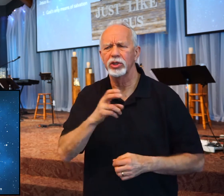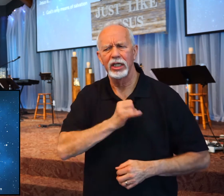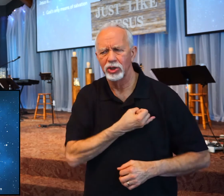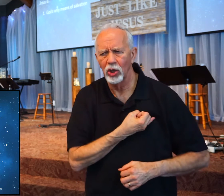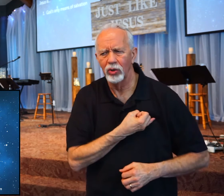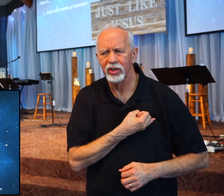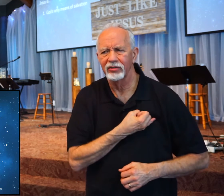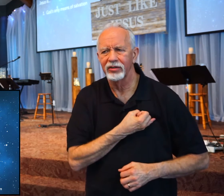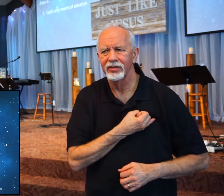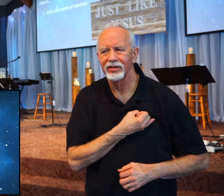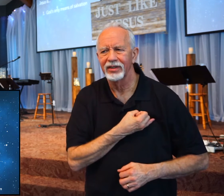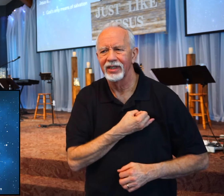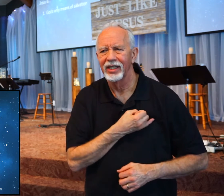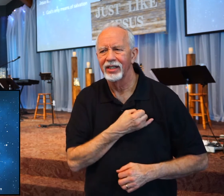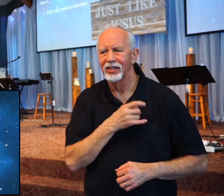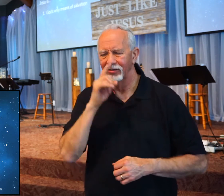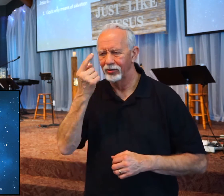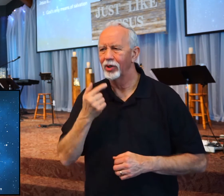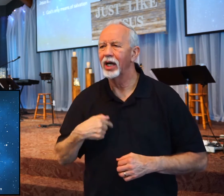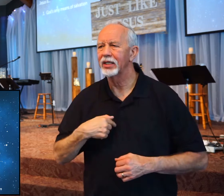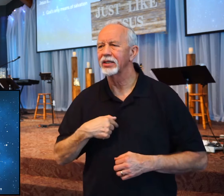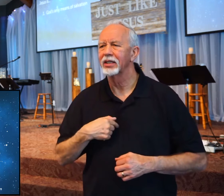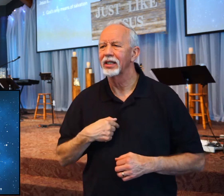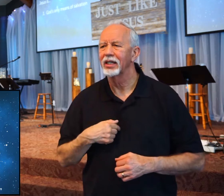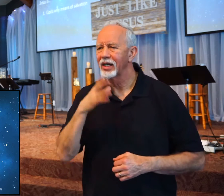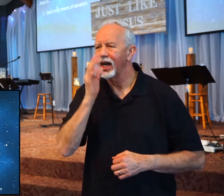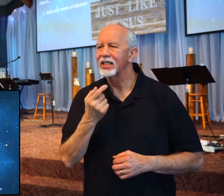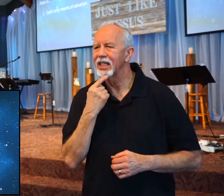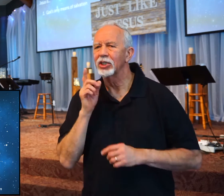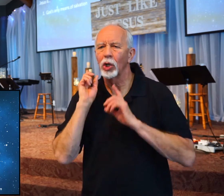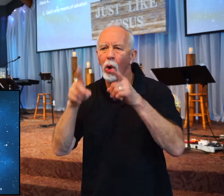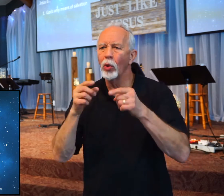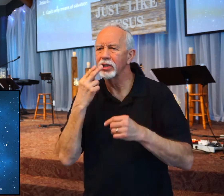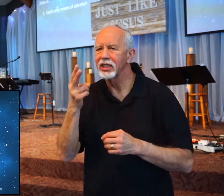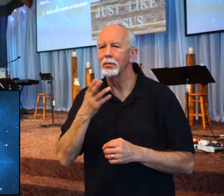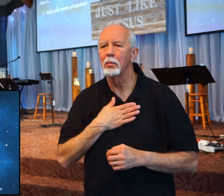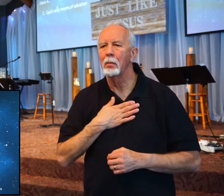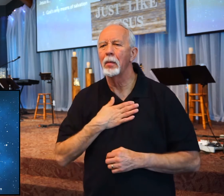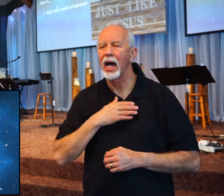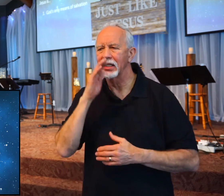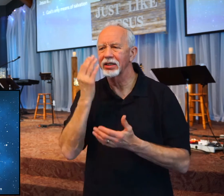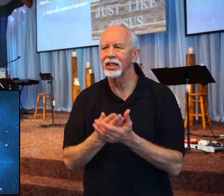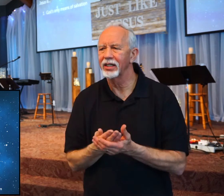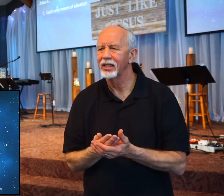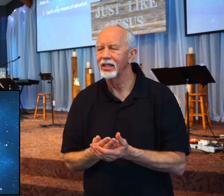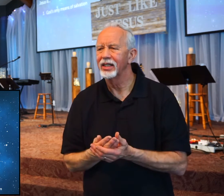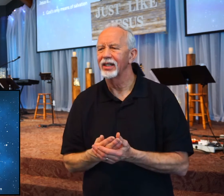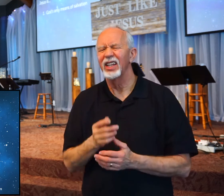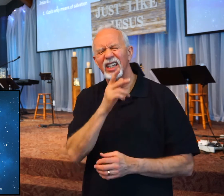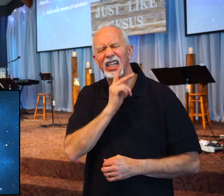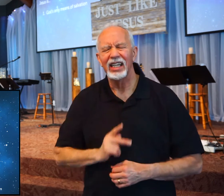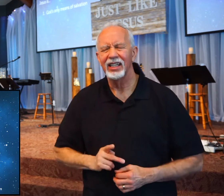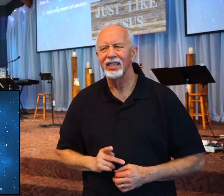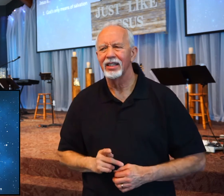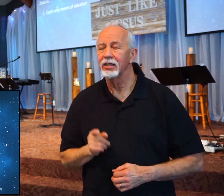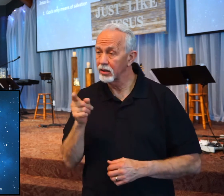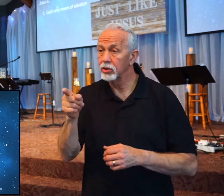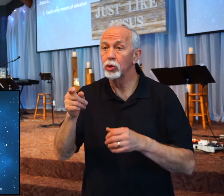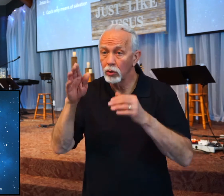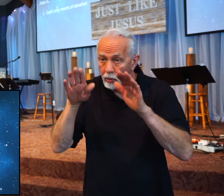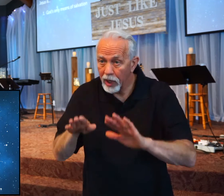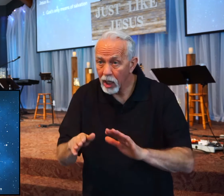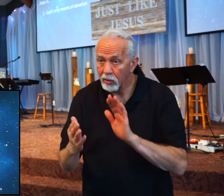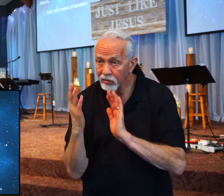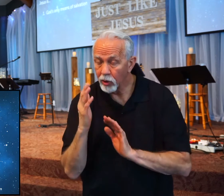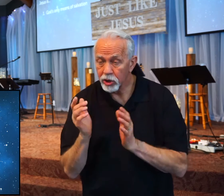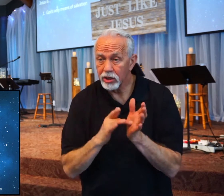says, go see my Son Jesus. He is King. Have you bowed before Him? Have you given your life to